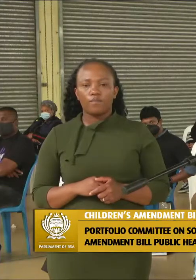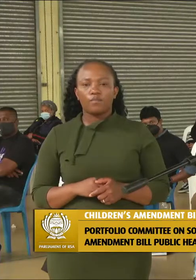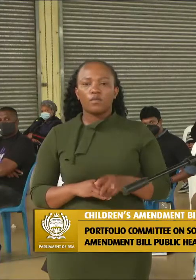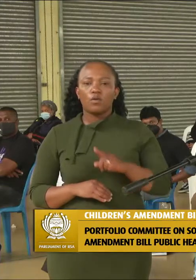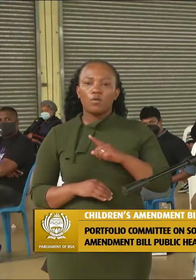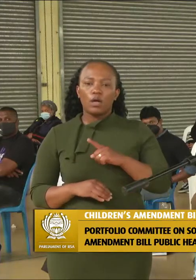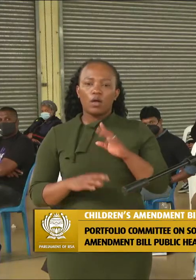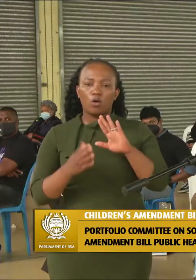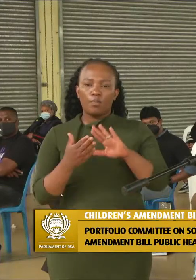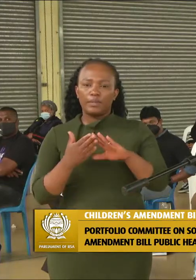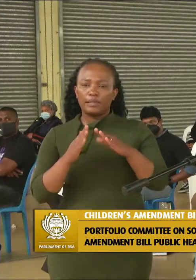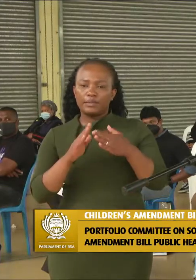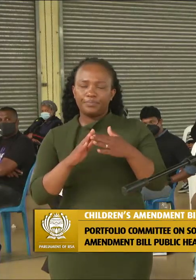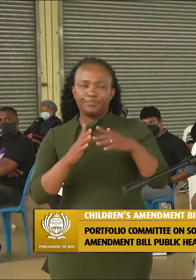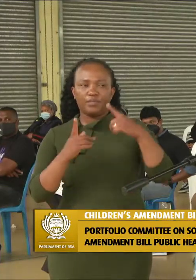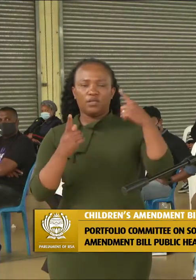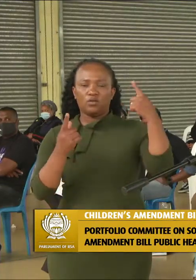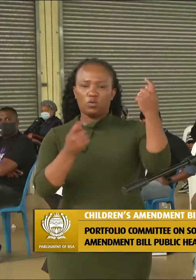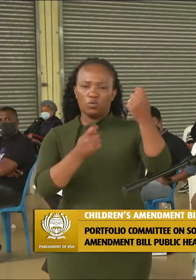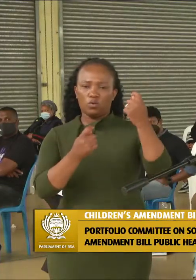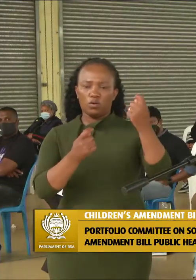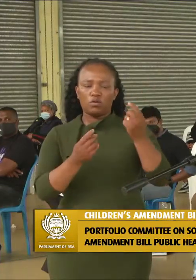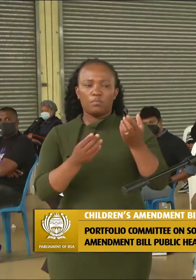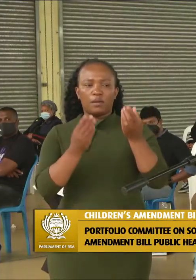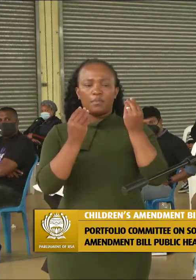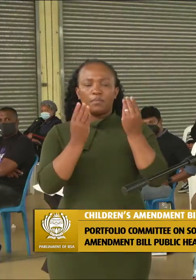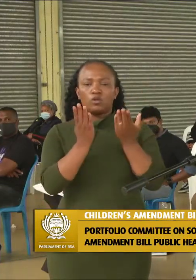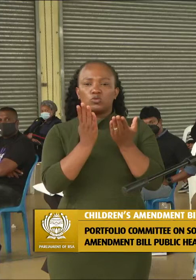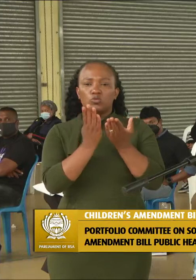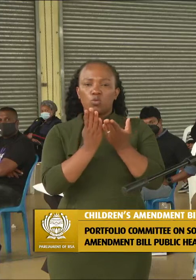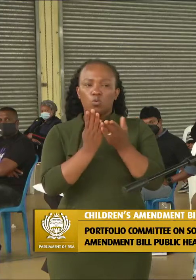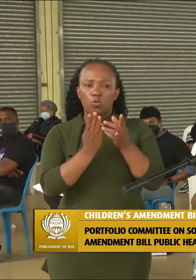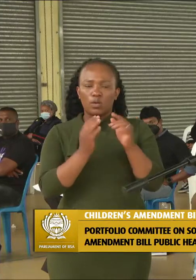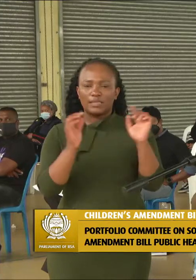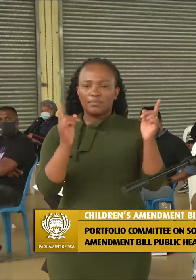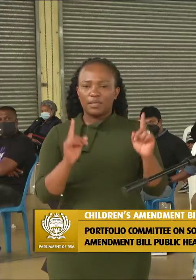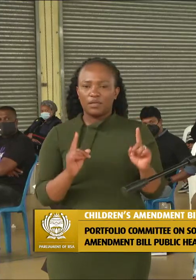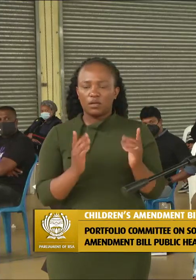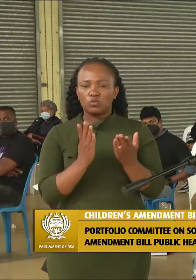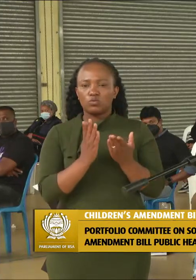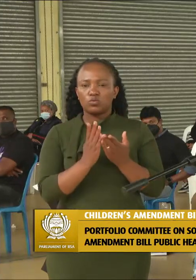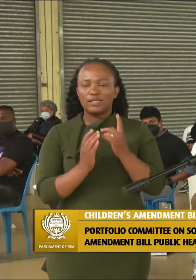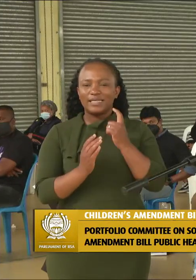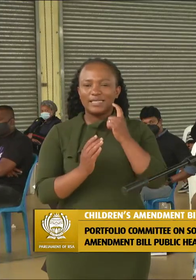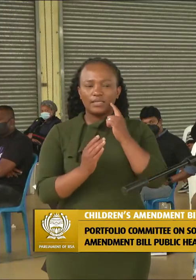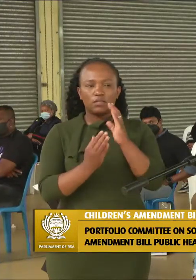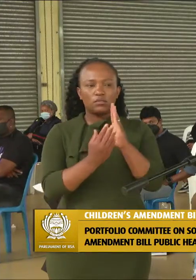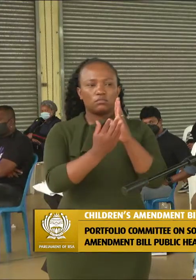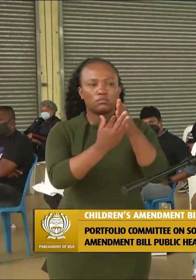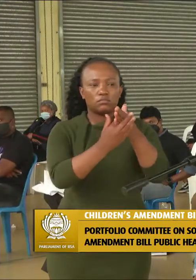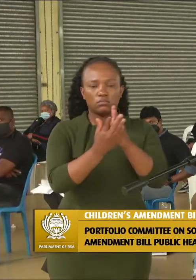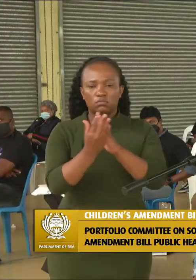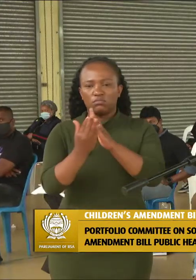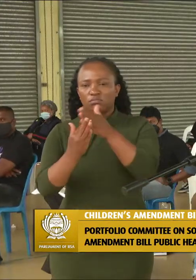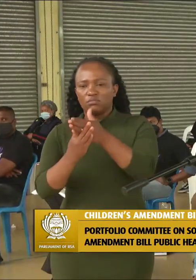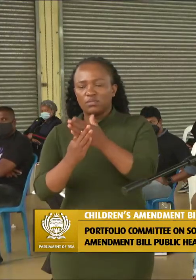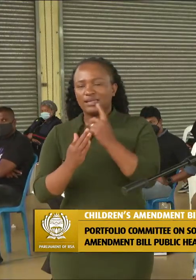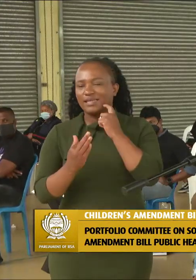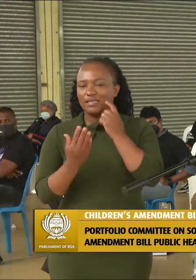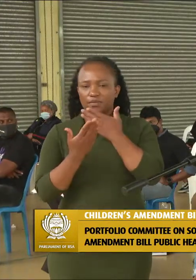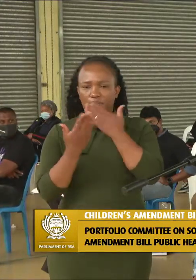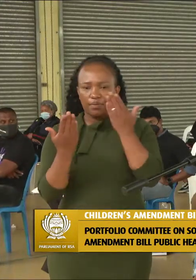sithola ukuthi izikole ama special schools awekho easily accessible noma akufikeki kalula